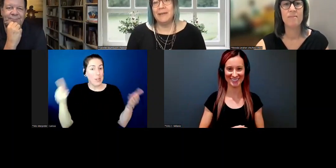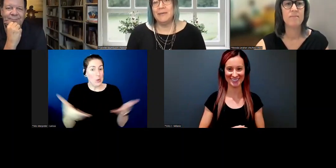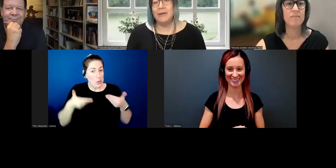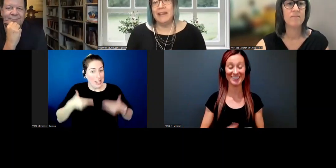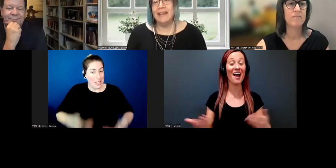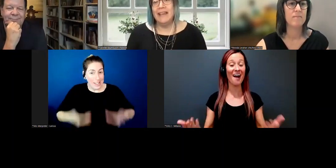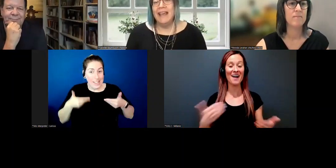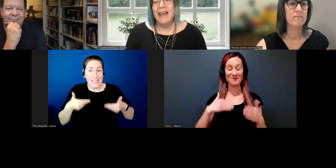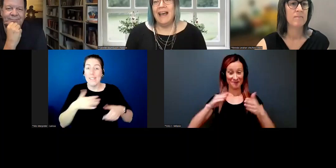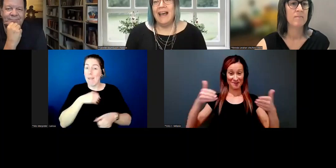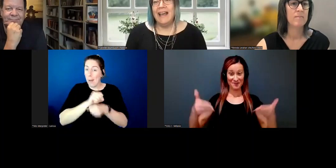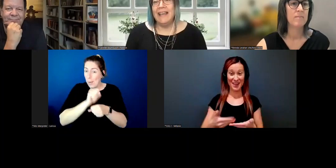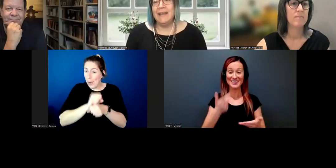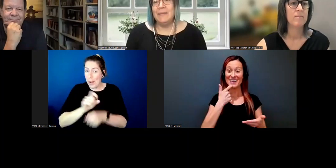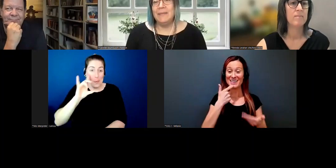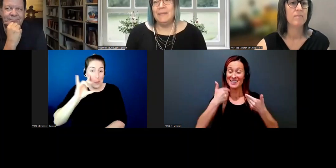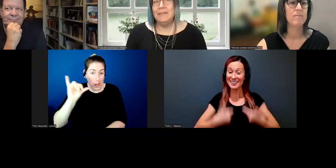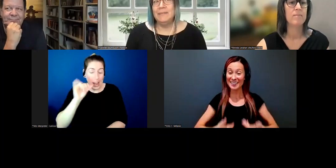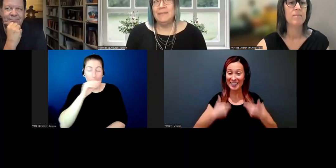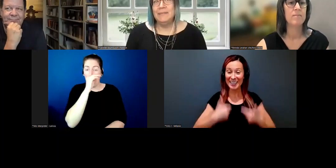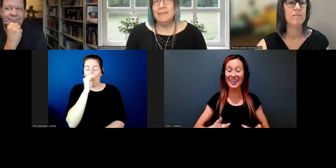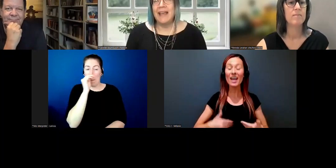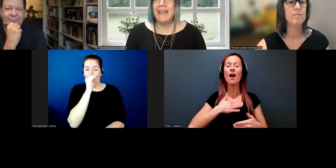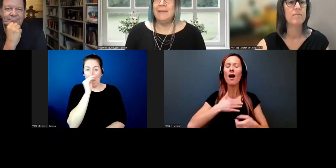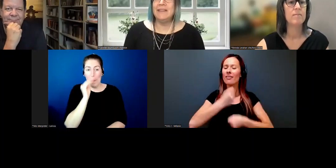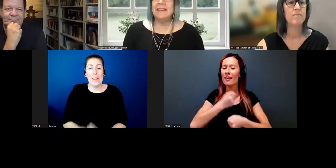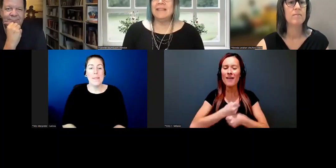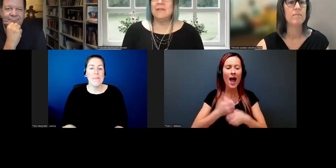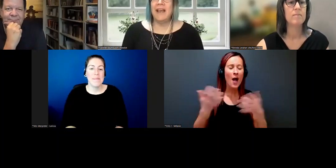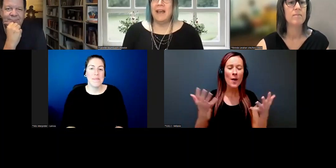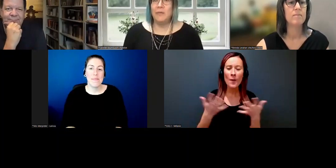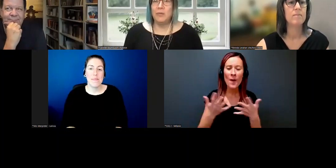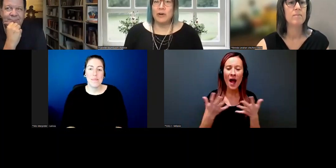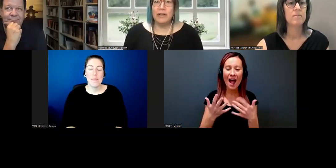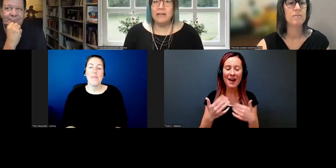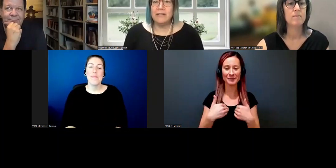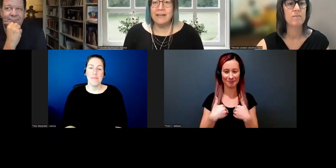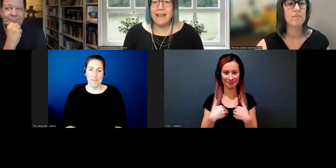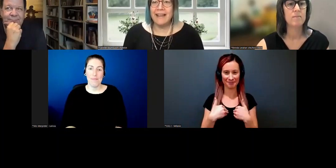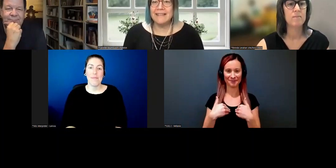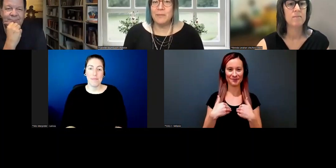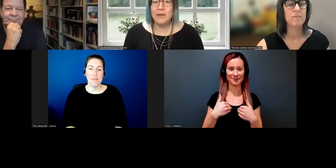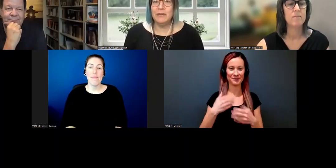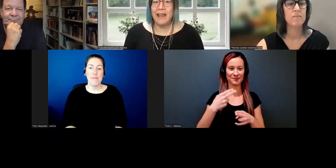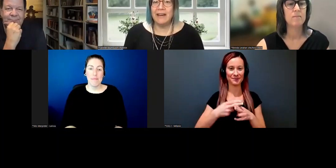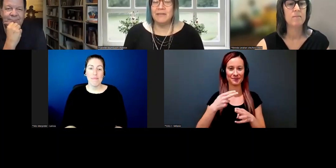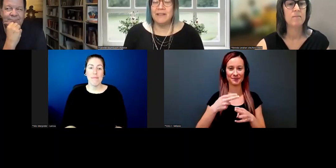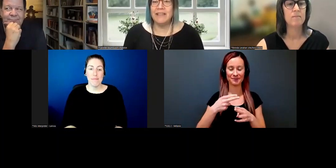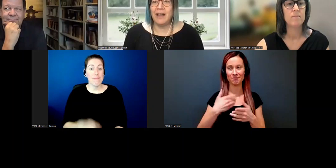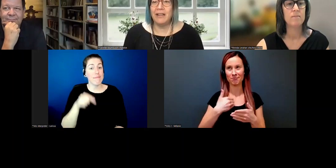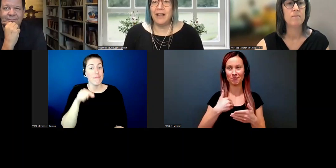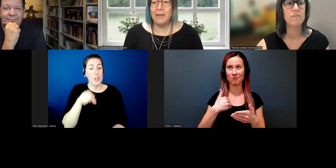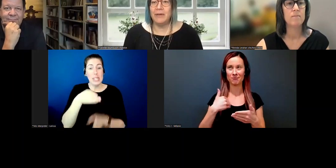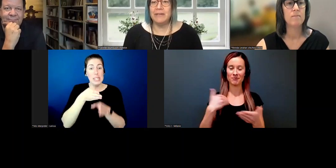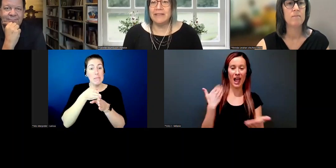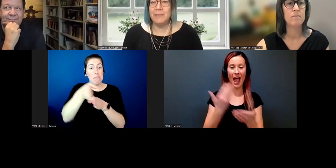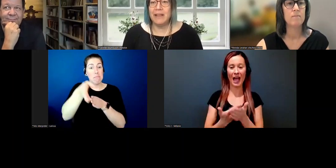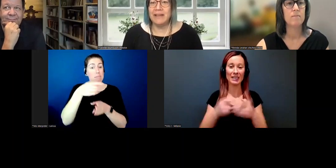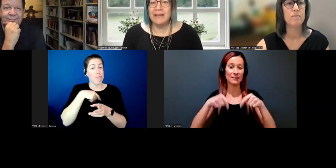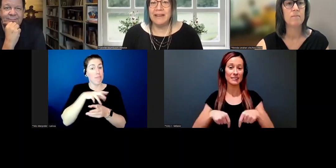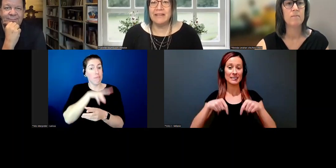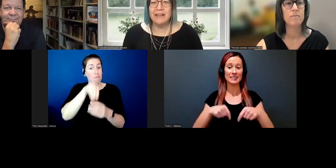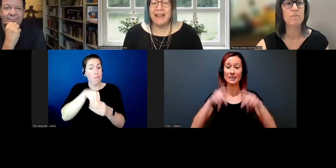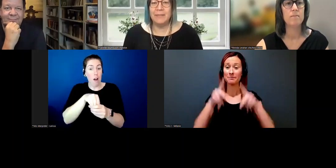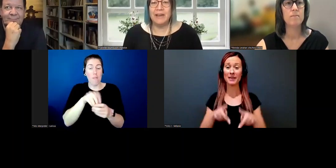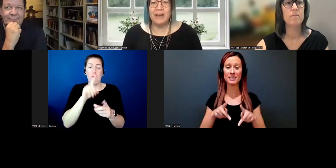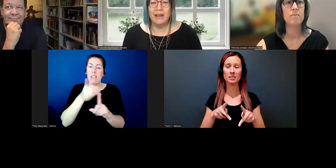that I'm doing. I came to this world as someone who hadn't really thought a lot about